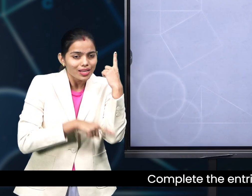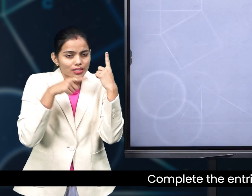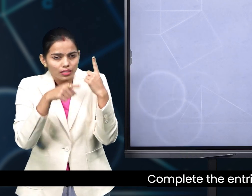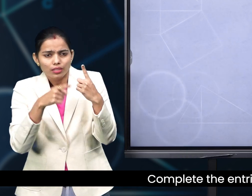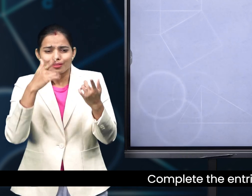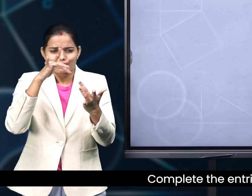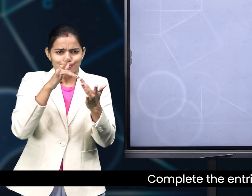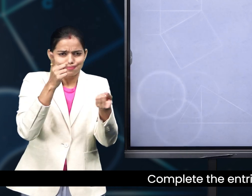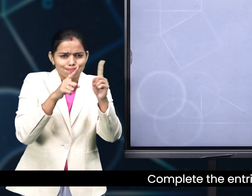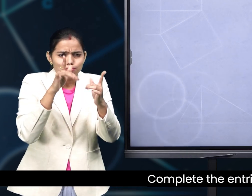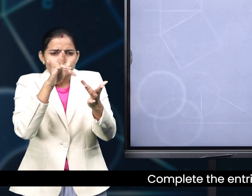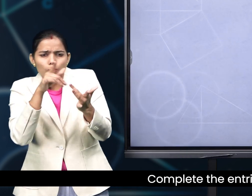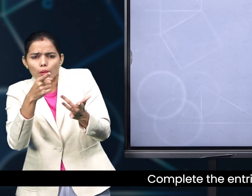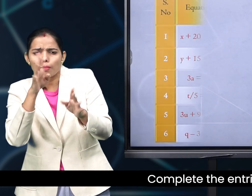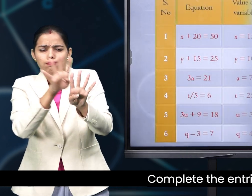Complete the entries in the table.